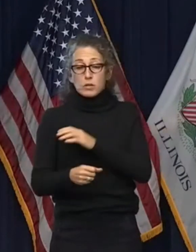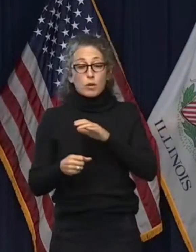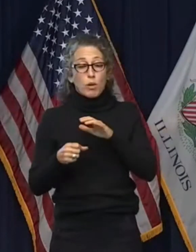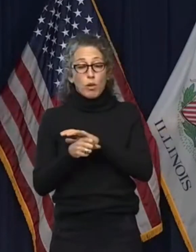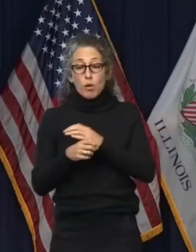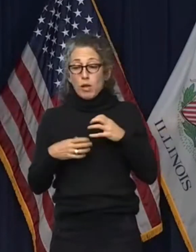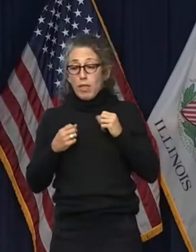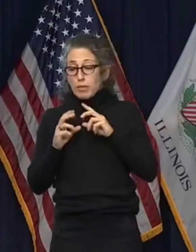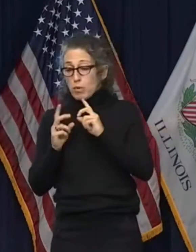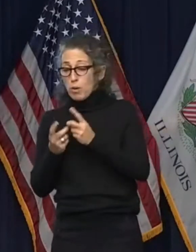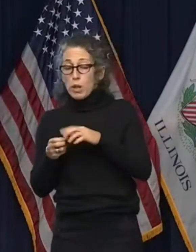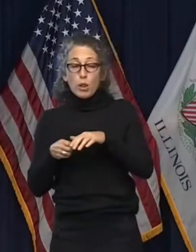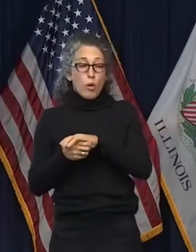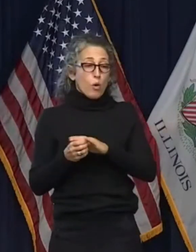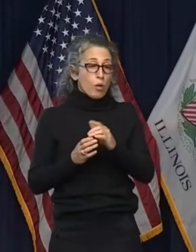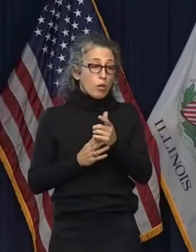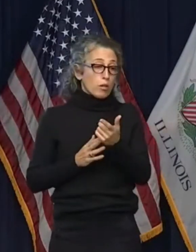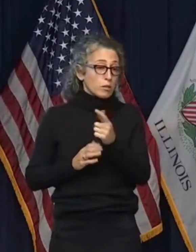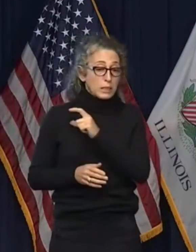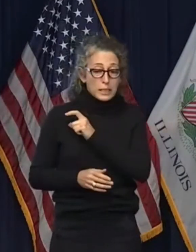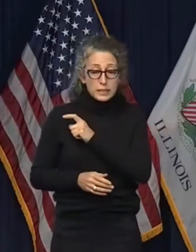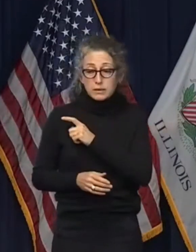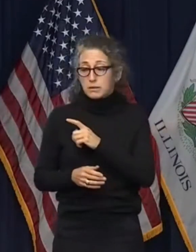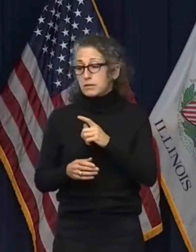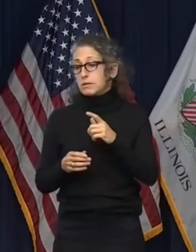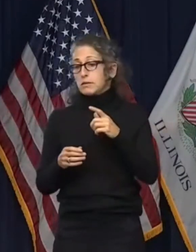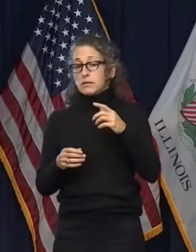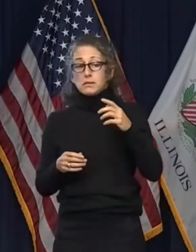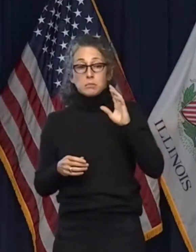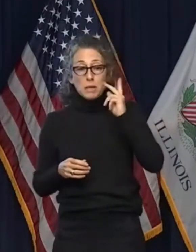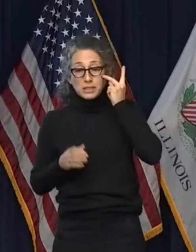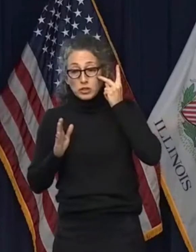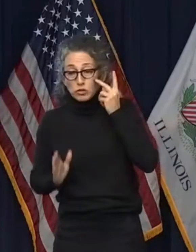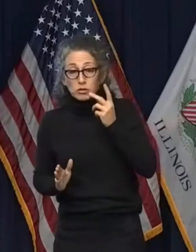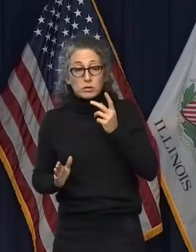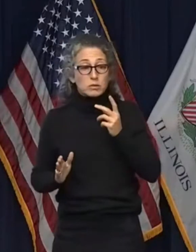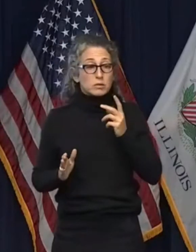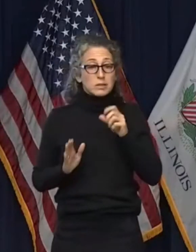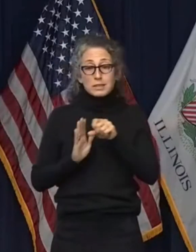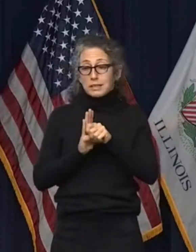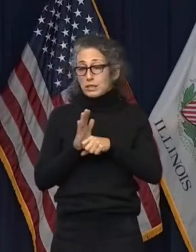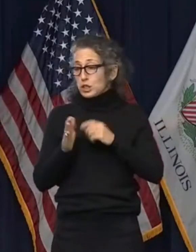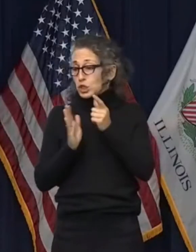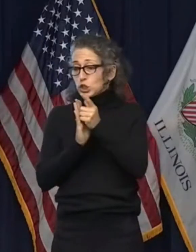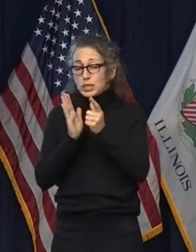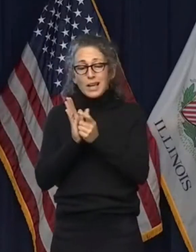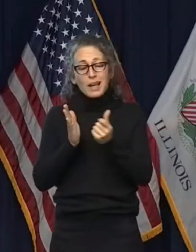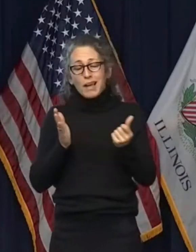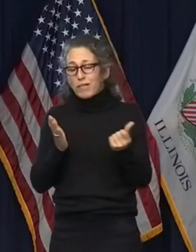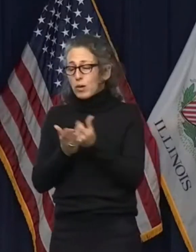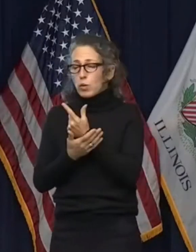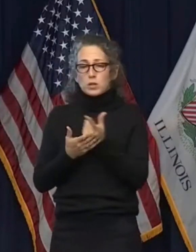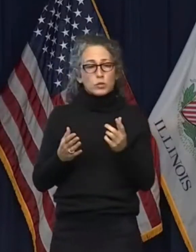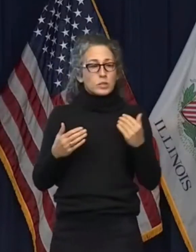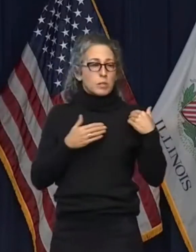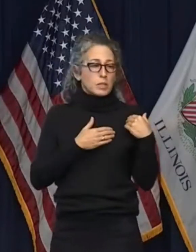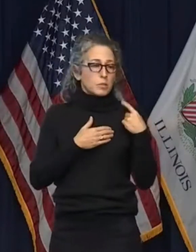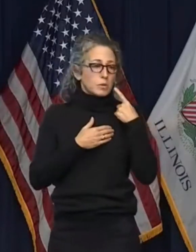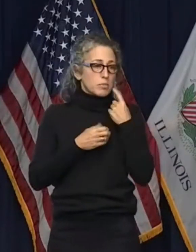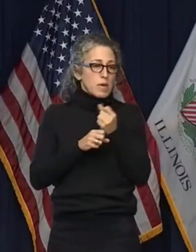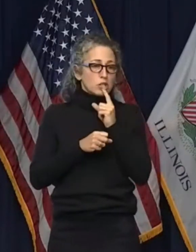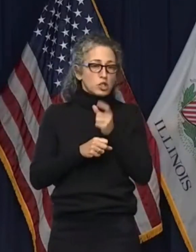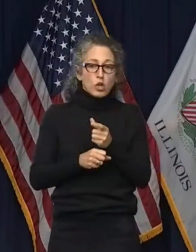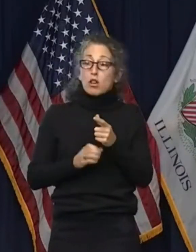department, local law enforcement, local elected officials, the local state's attorney, all are responsible for enforcing